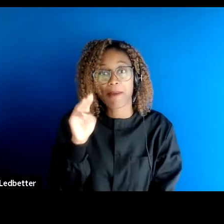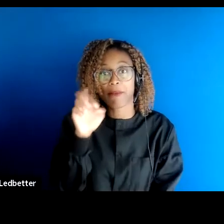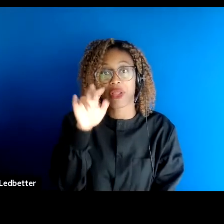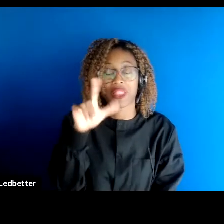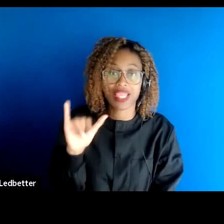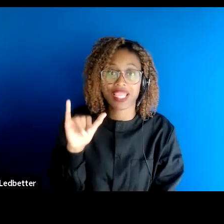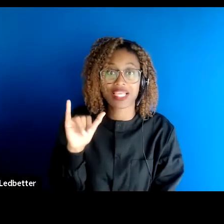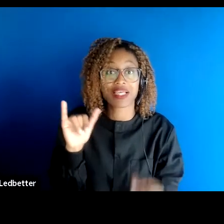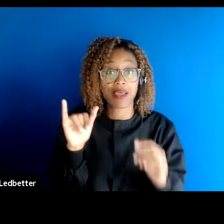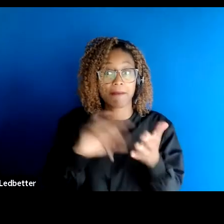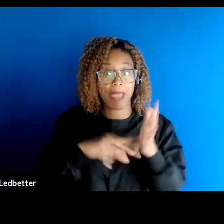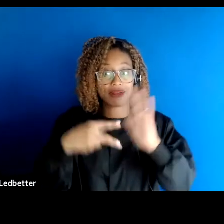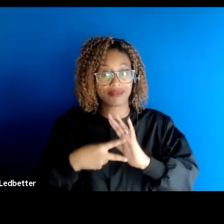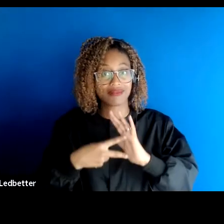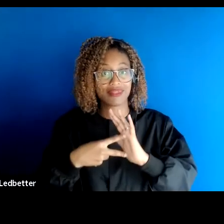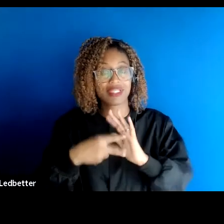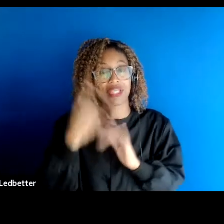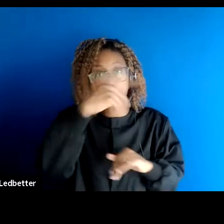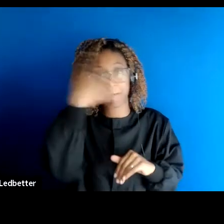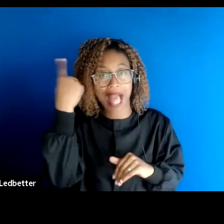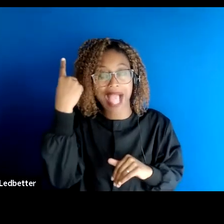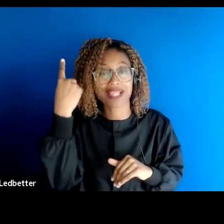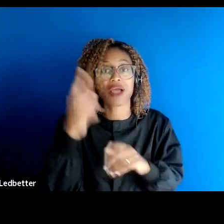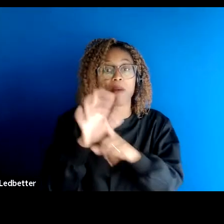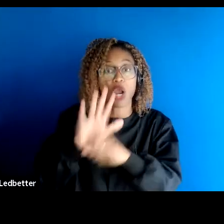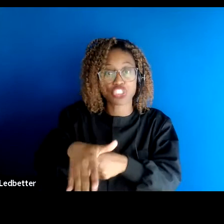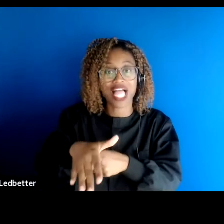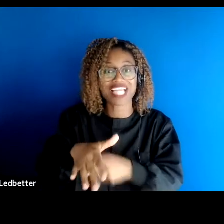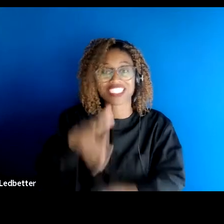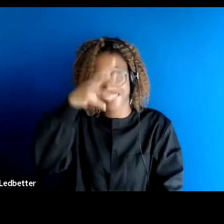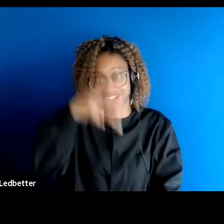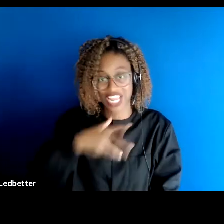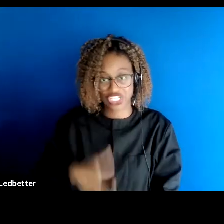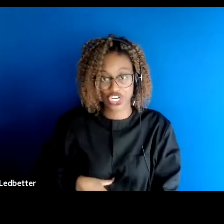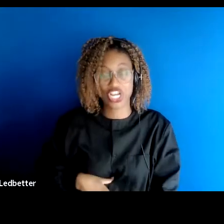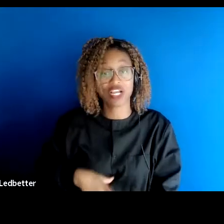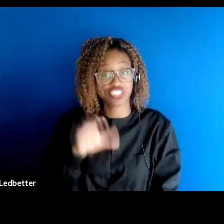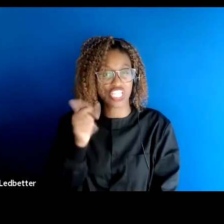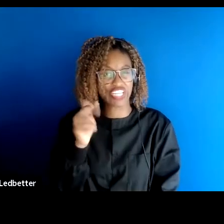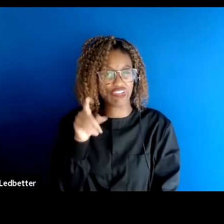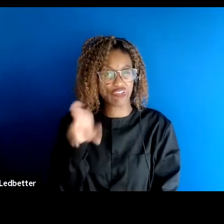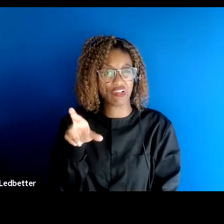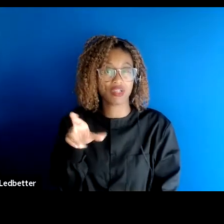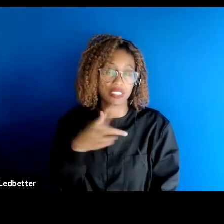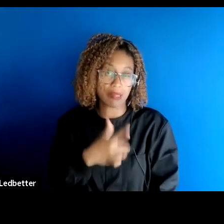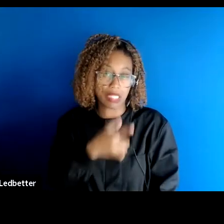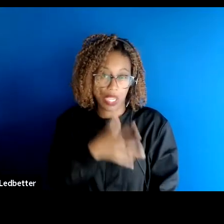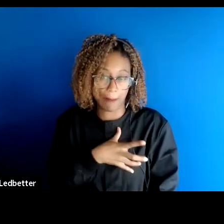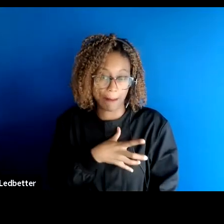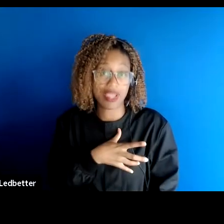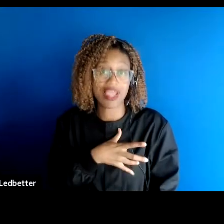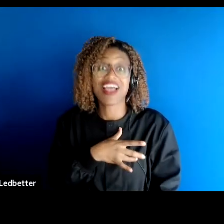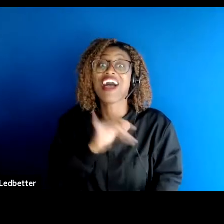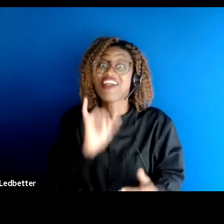Black marginalized gender, and that is the intersectionality, is what it means. And then on the